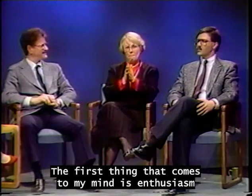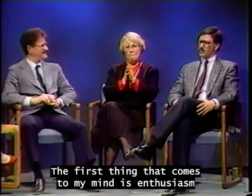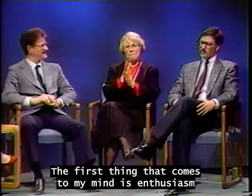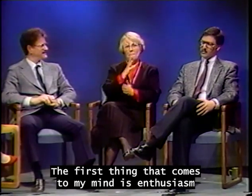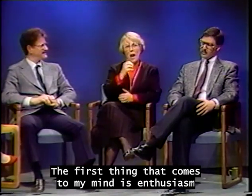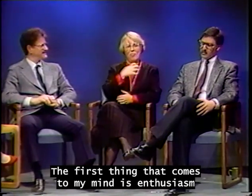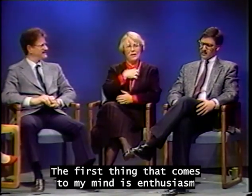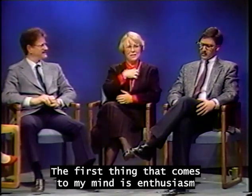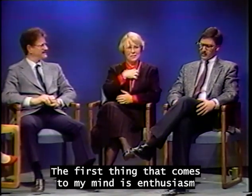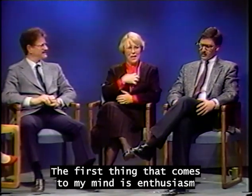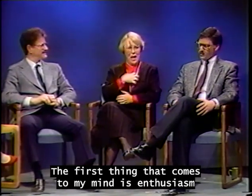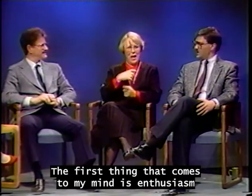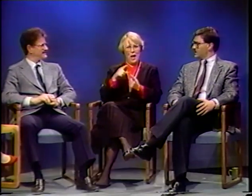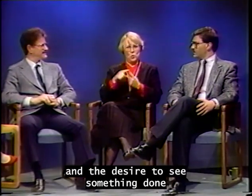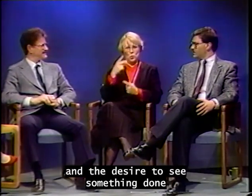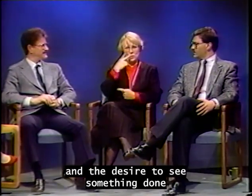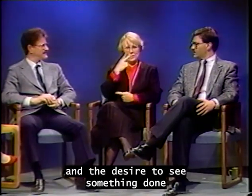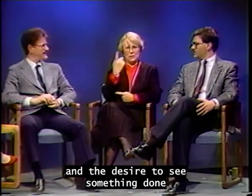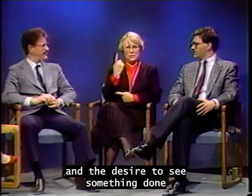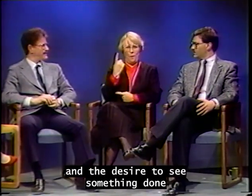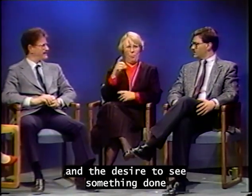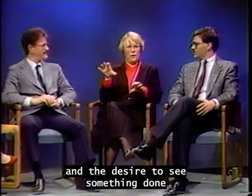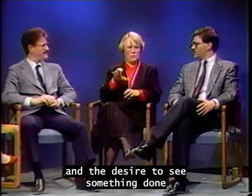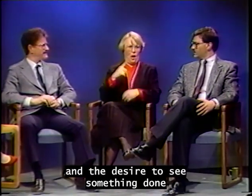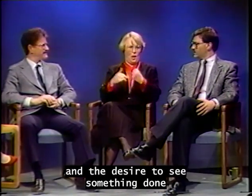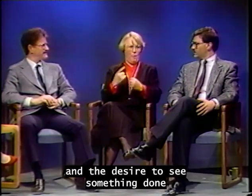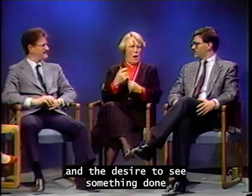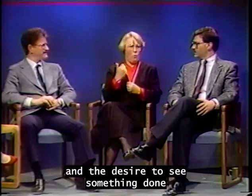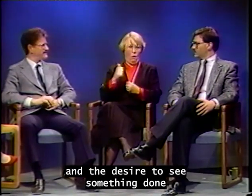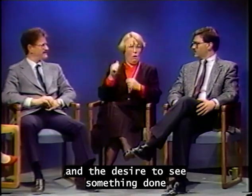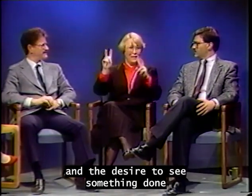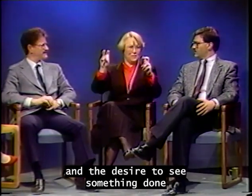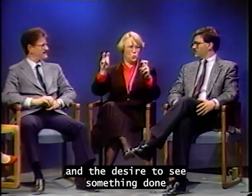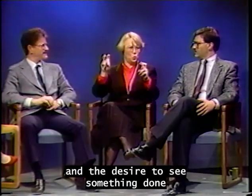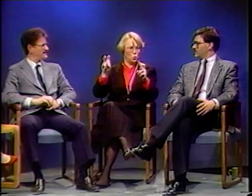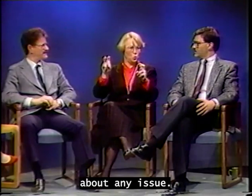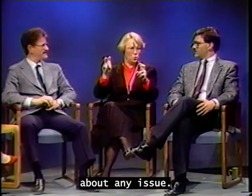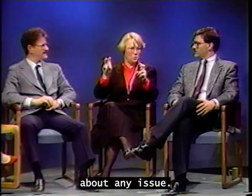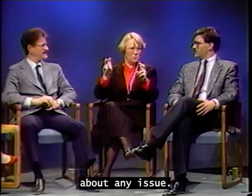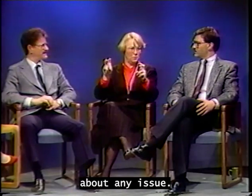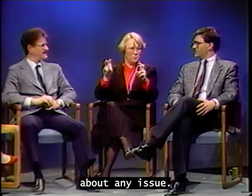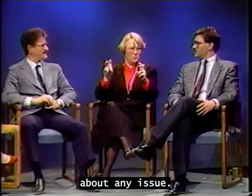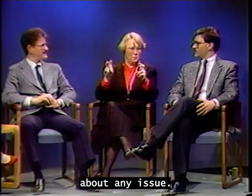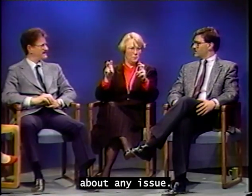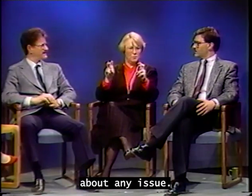enthusiasm and the desire to see something done about any issue.